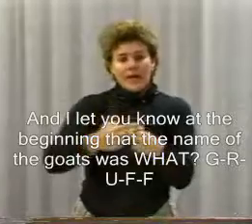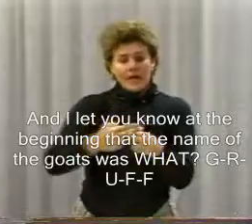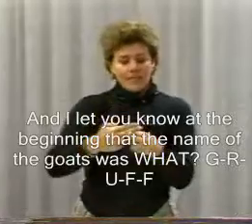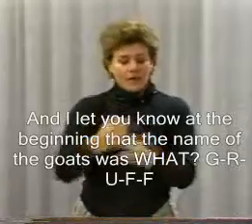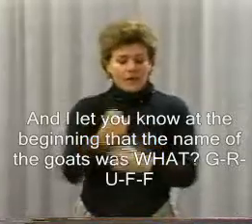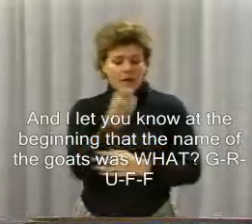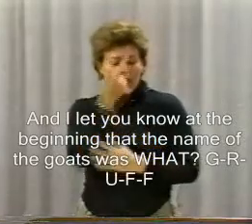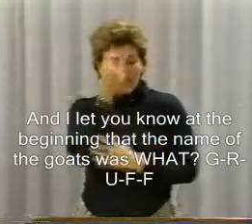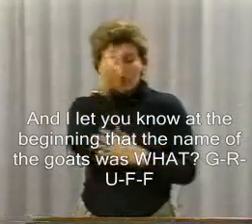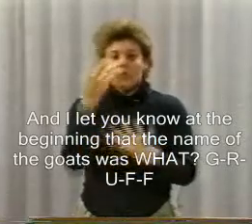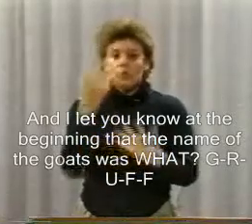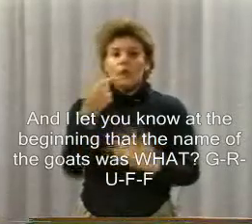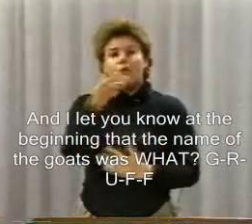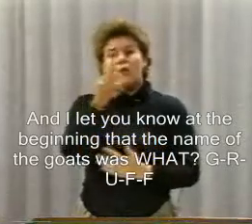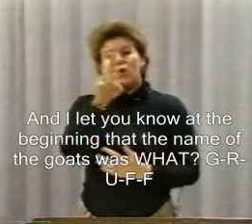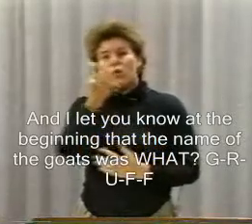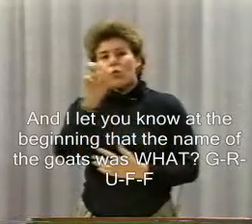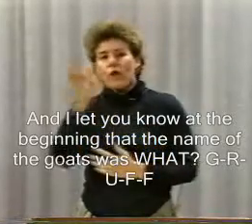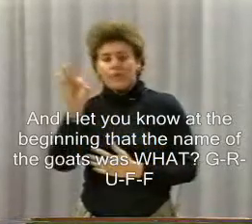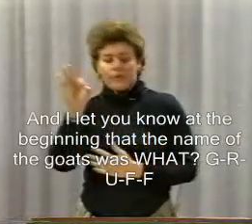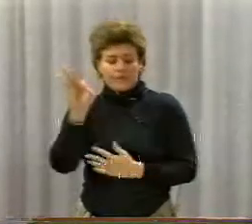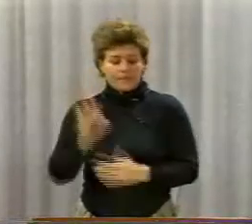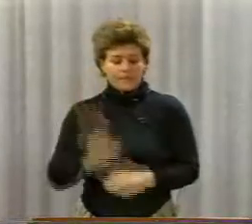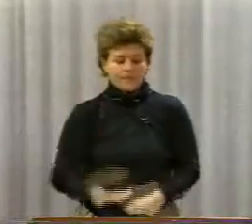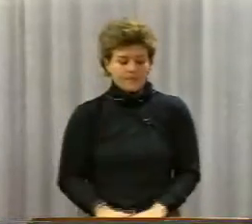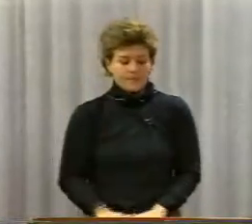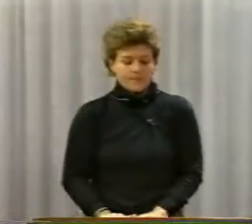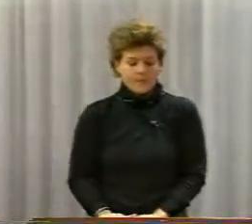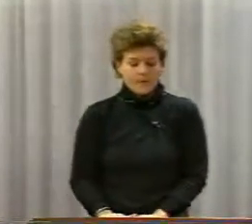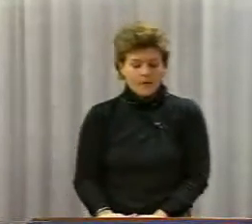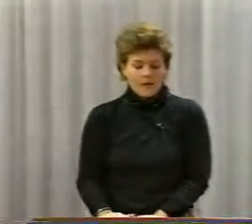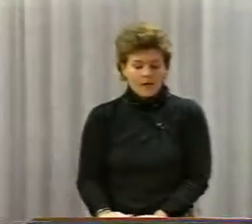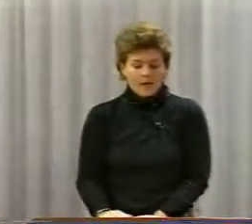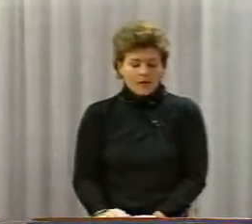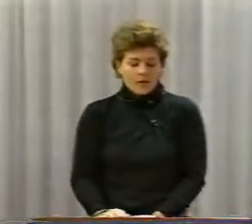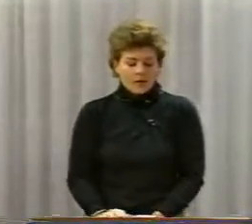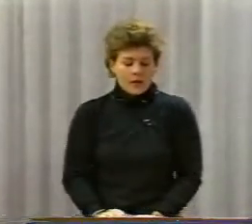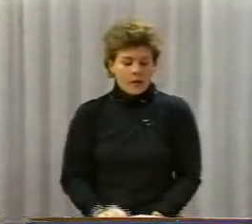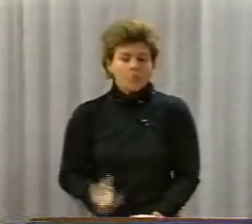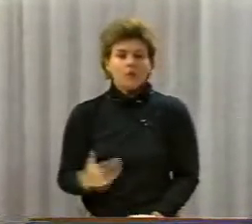name of the goats was what? Gruff. Now we'll move